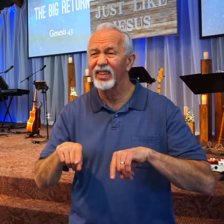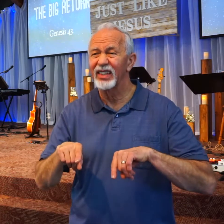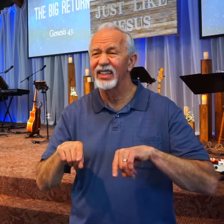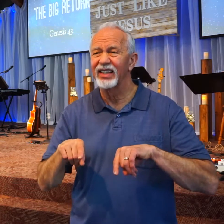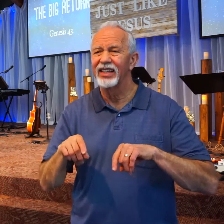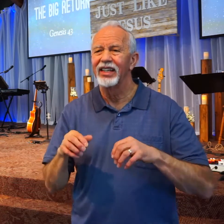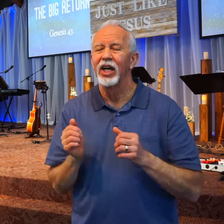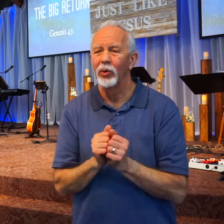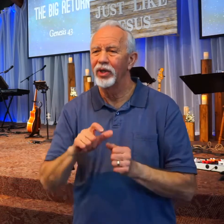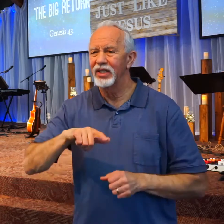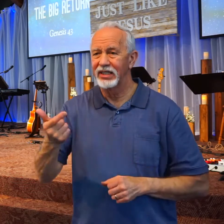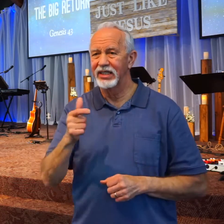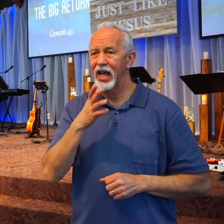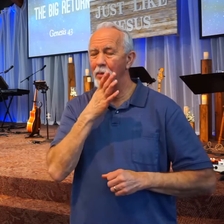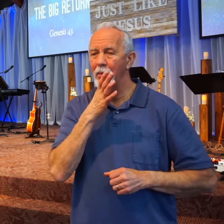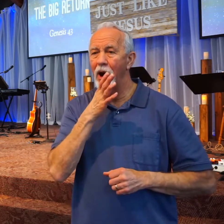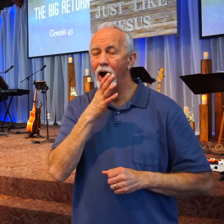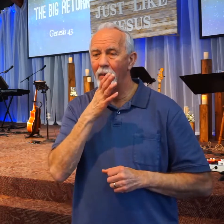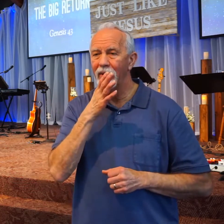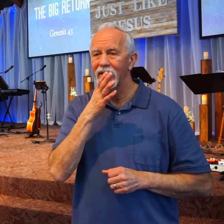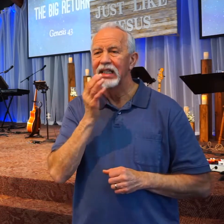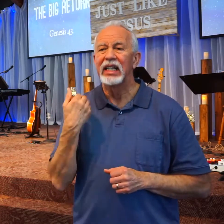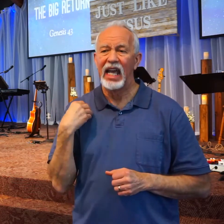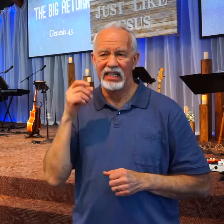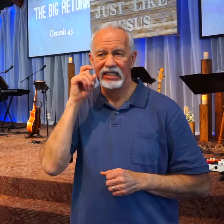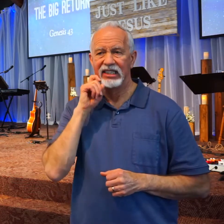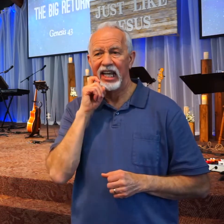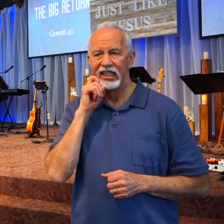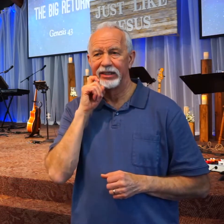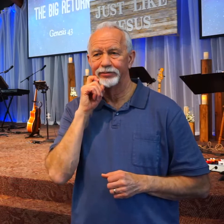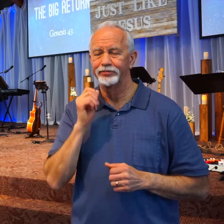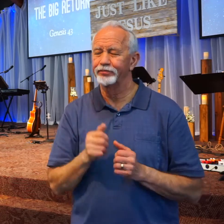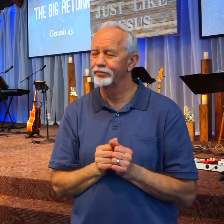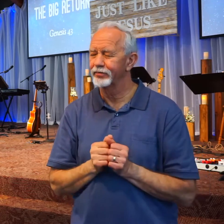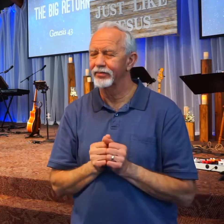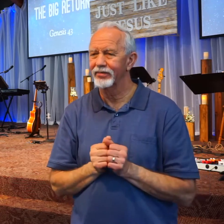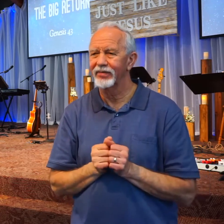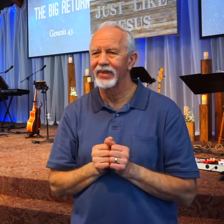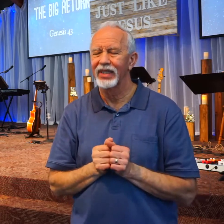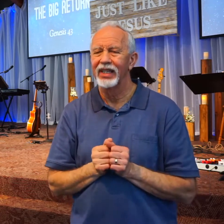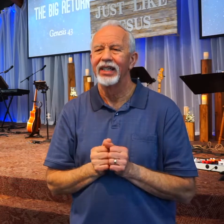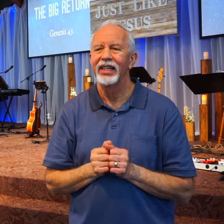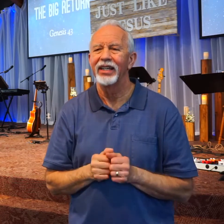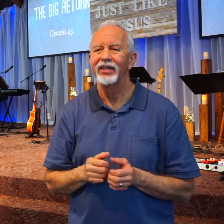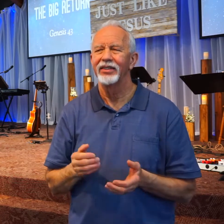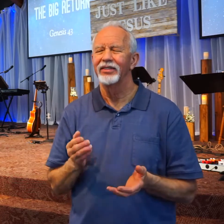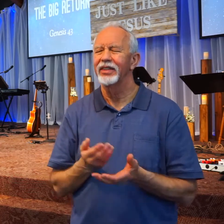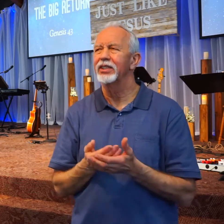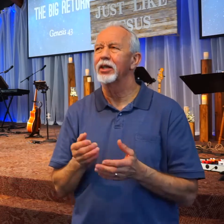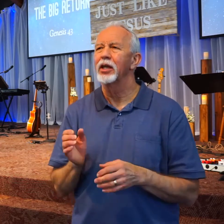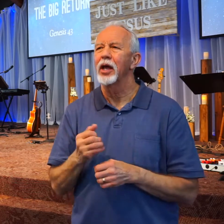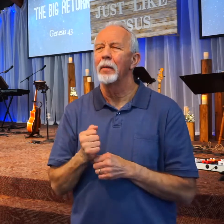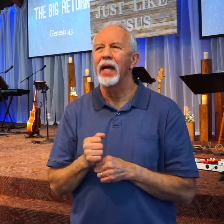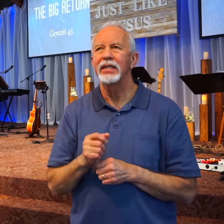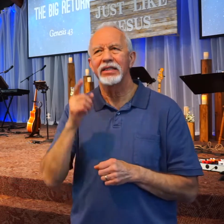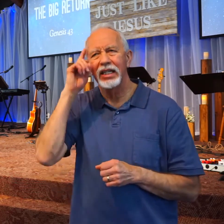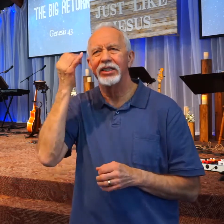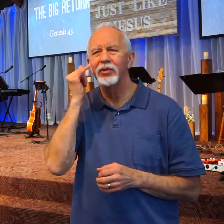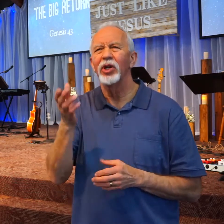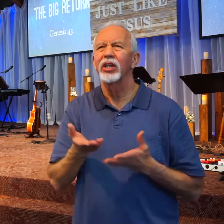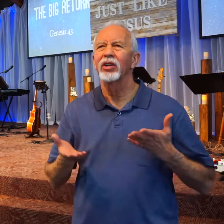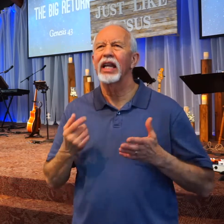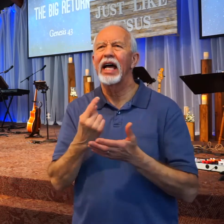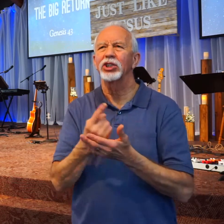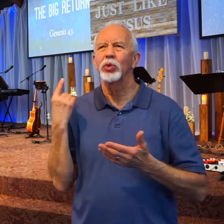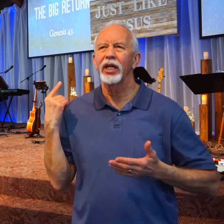his stepmom that he defiled his father's bed. If you're here last week, this will make sense. If you weren't, then it won't. You'll have to go